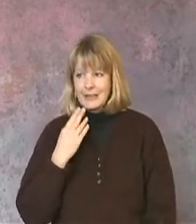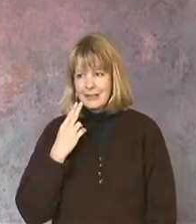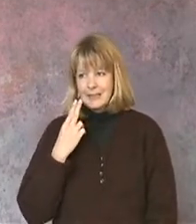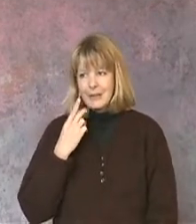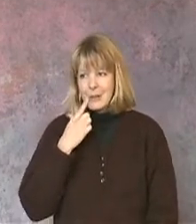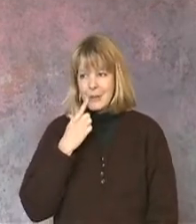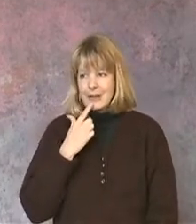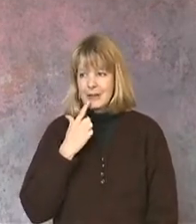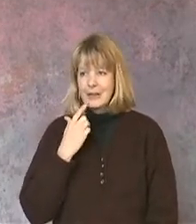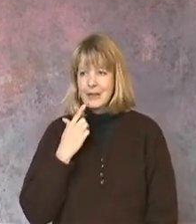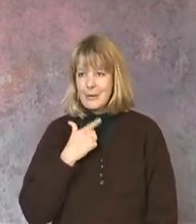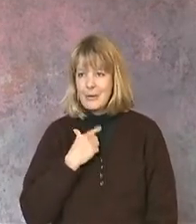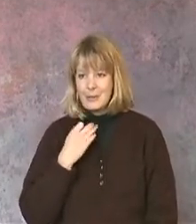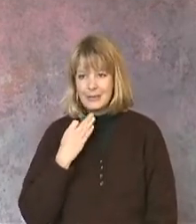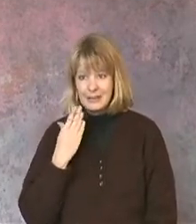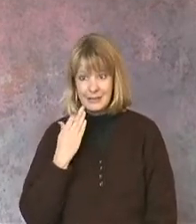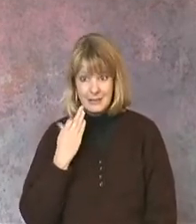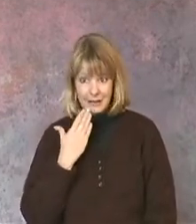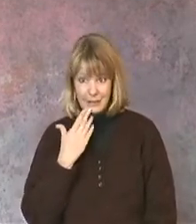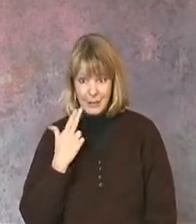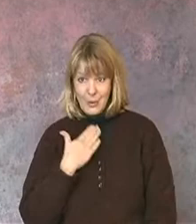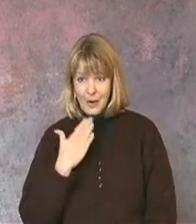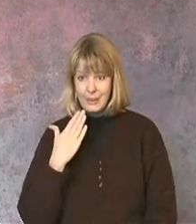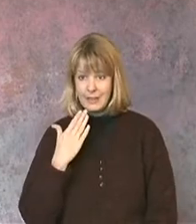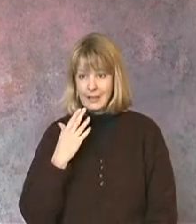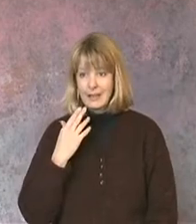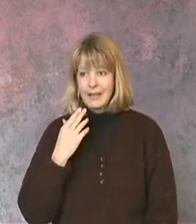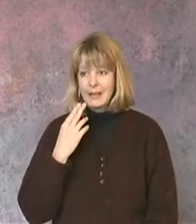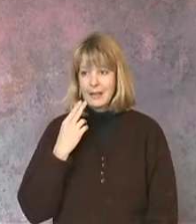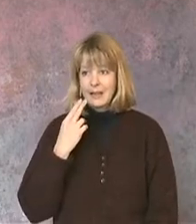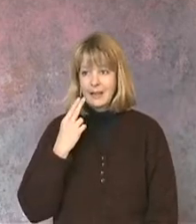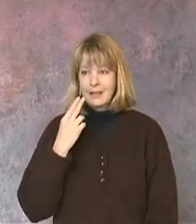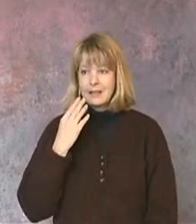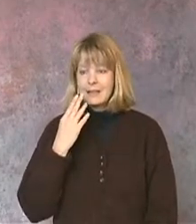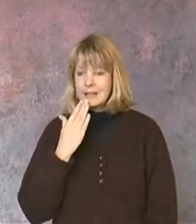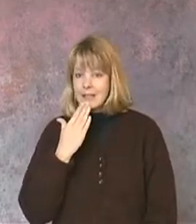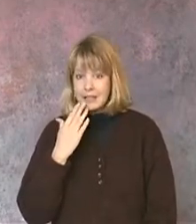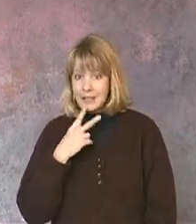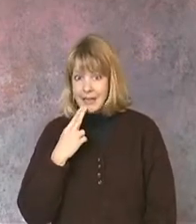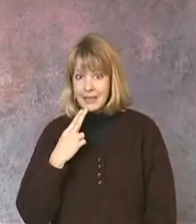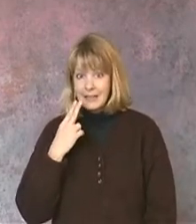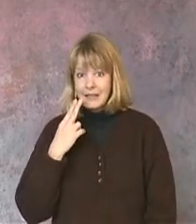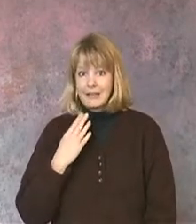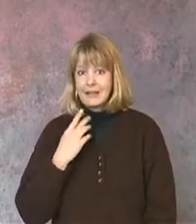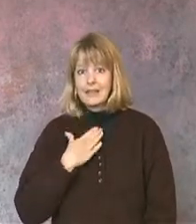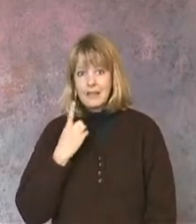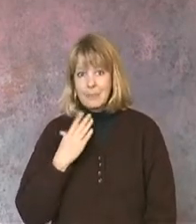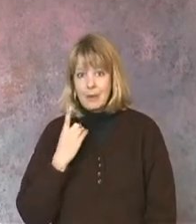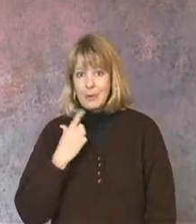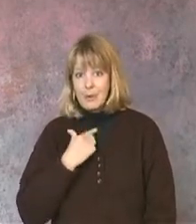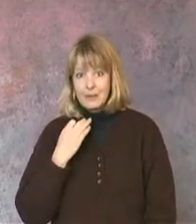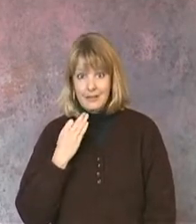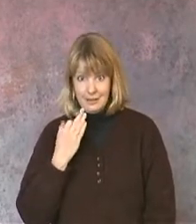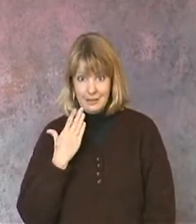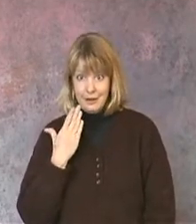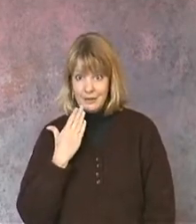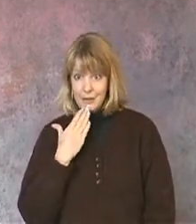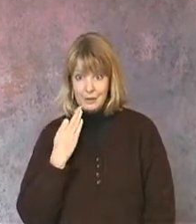as we would start to go out to check, the tip-up would start to